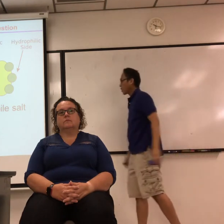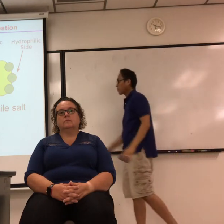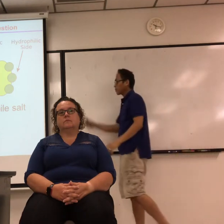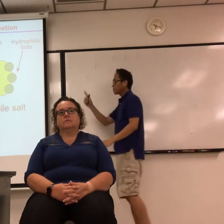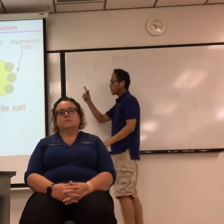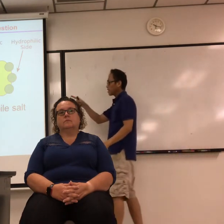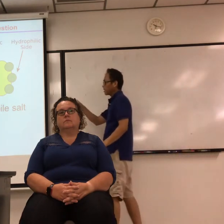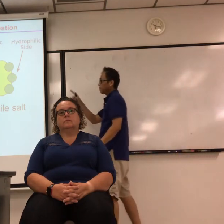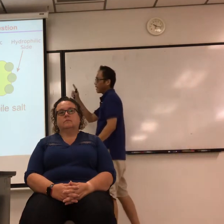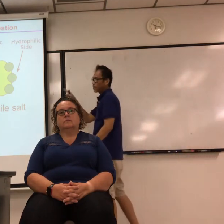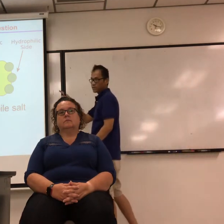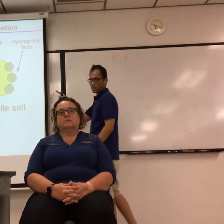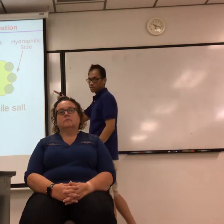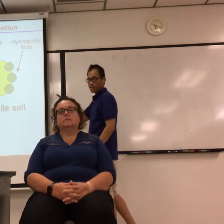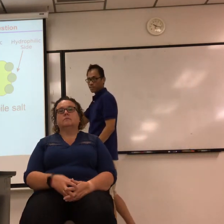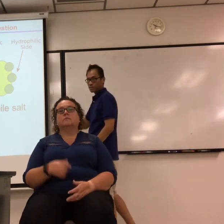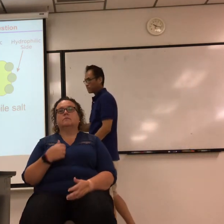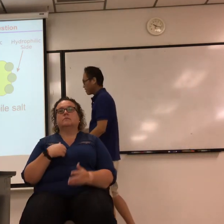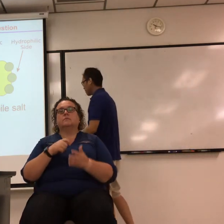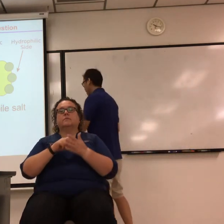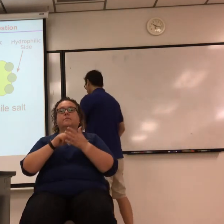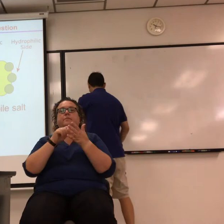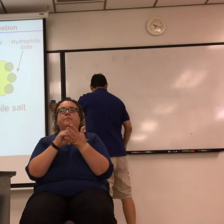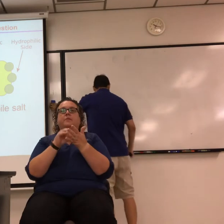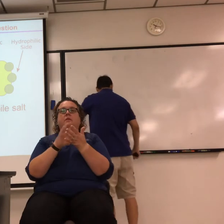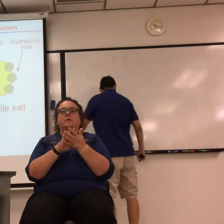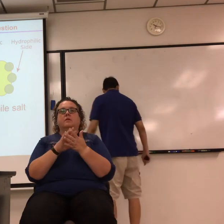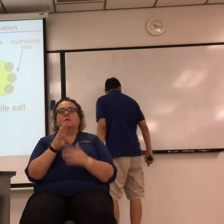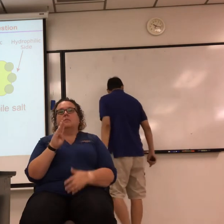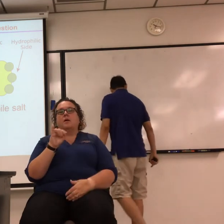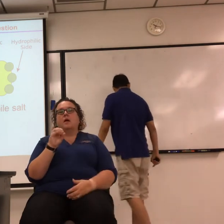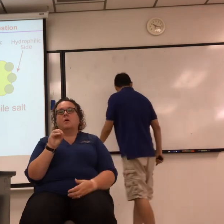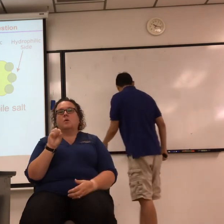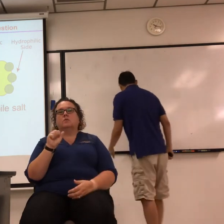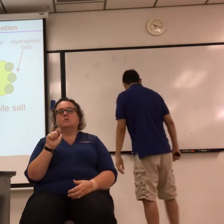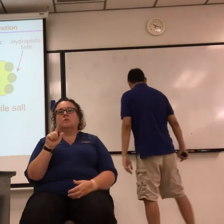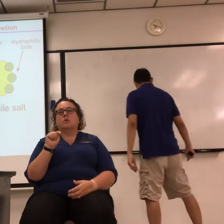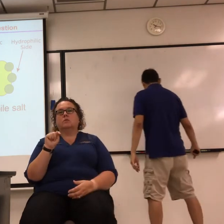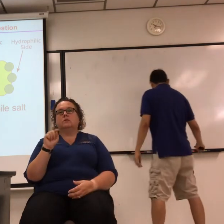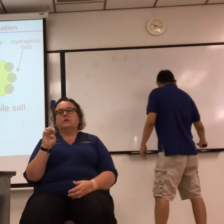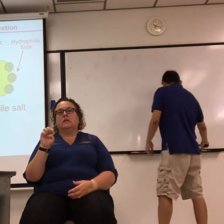So what I'll write for this slide, bile salts emulsify fats.